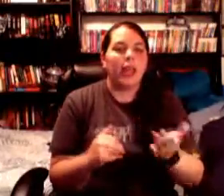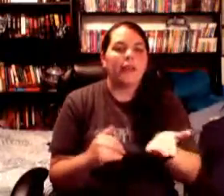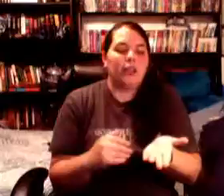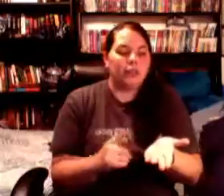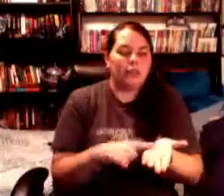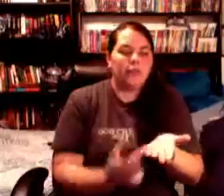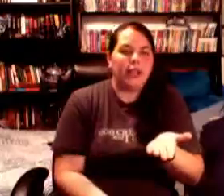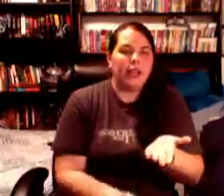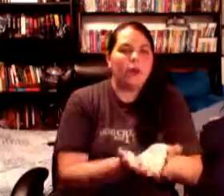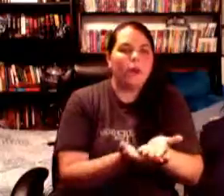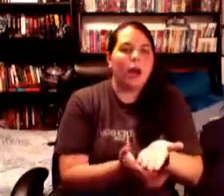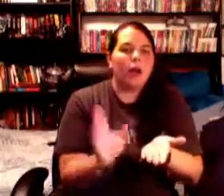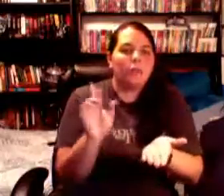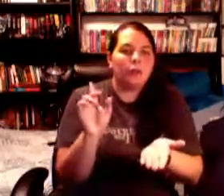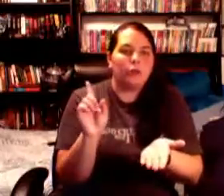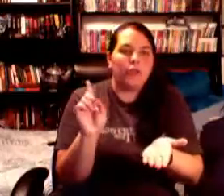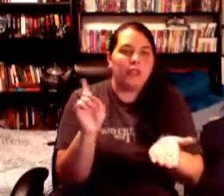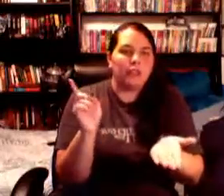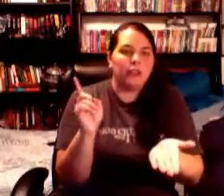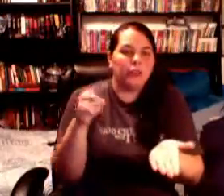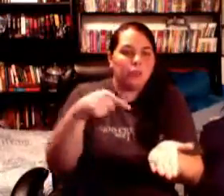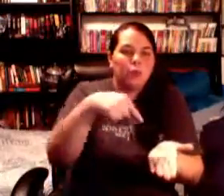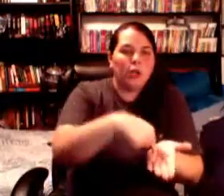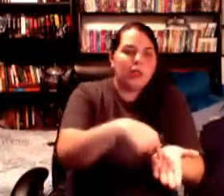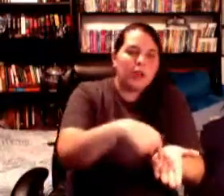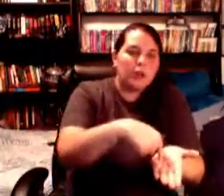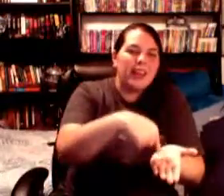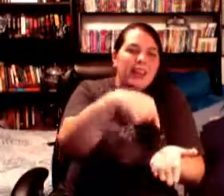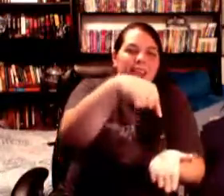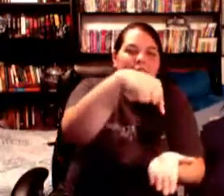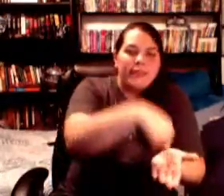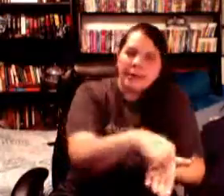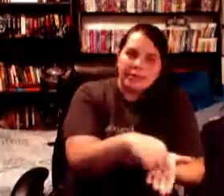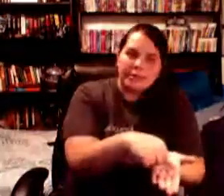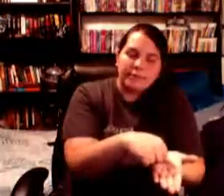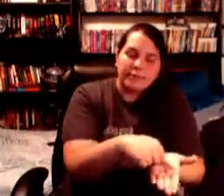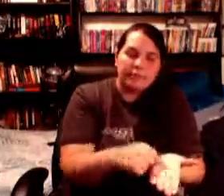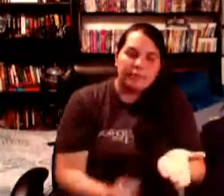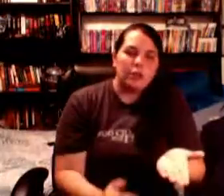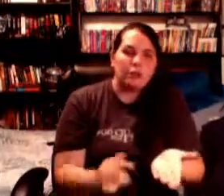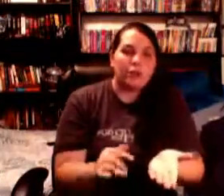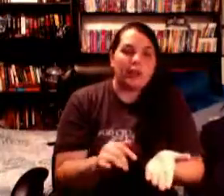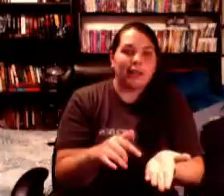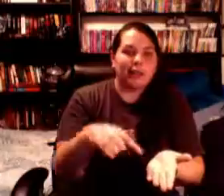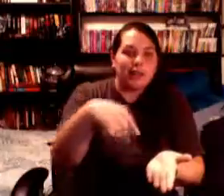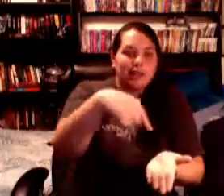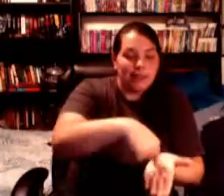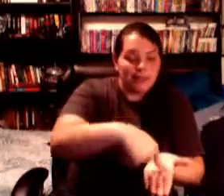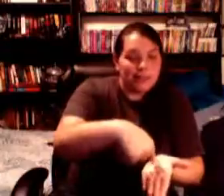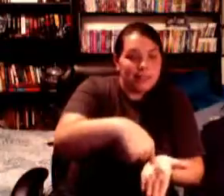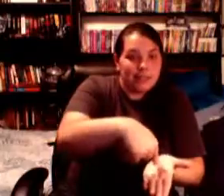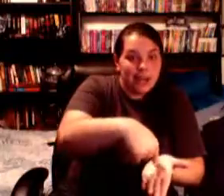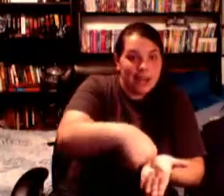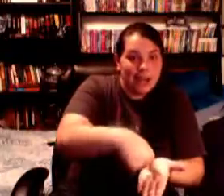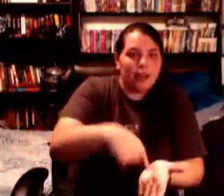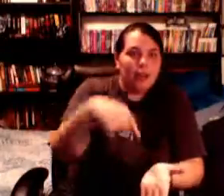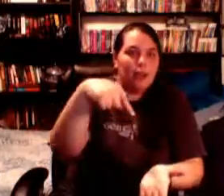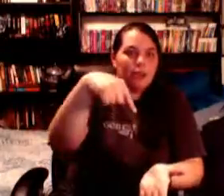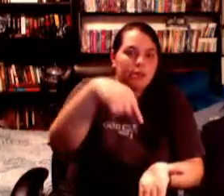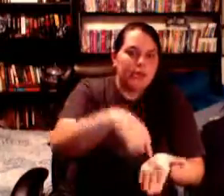And then left hand palm up, index finger pointing down, this. Just like this thing,